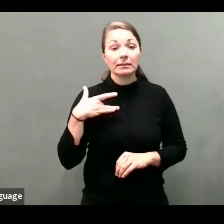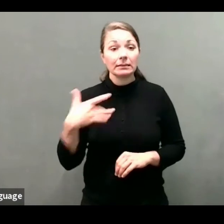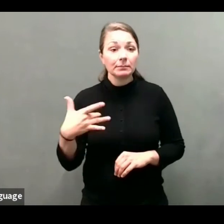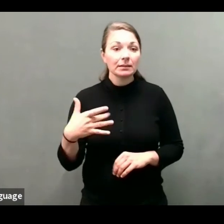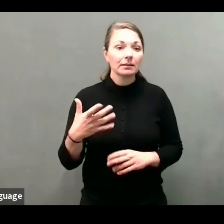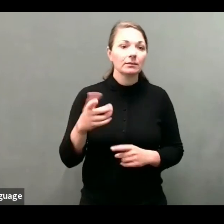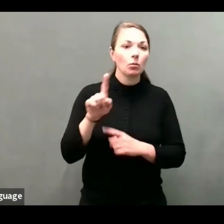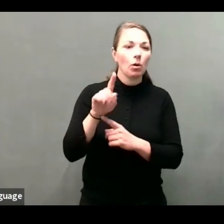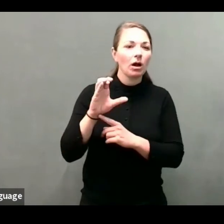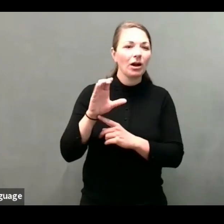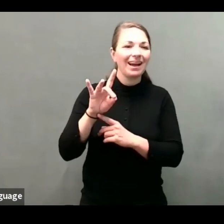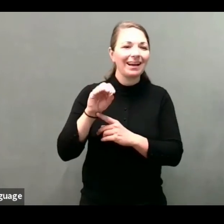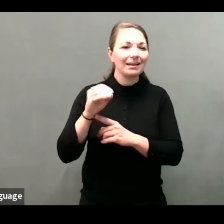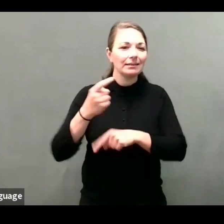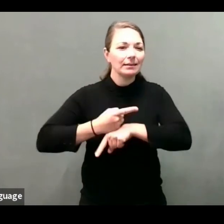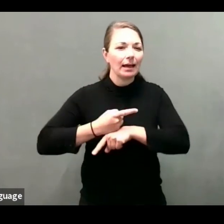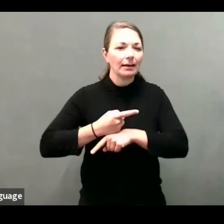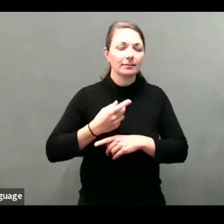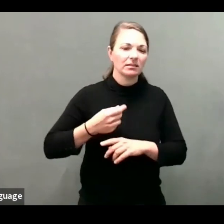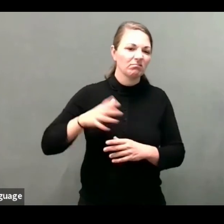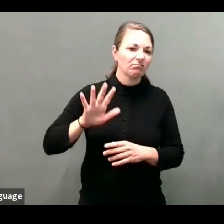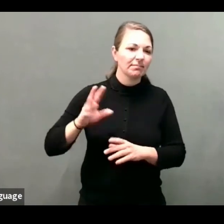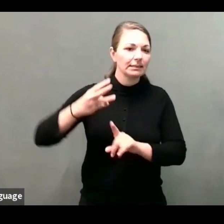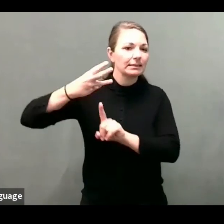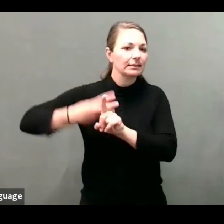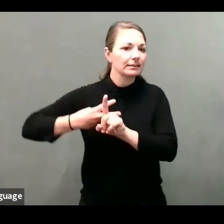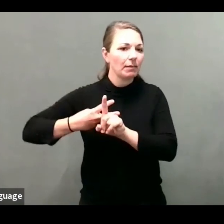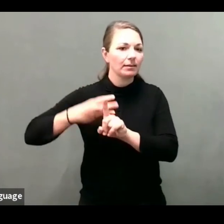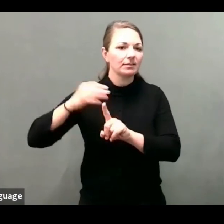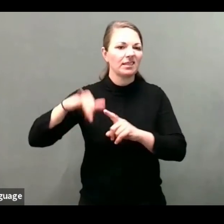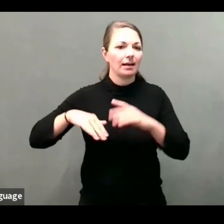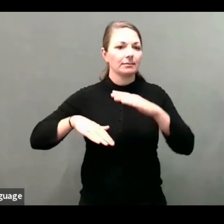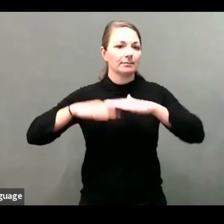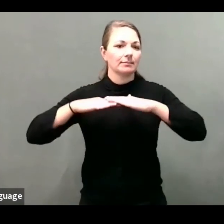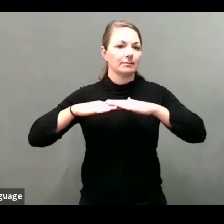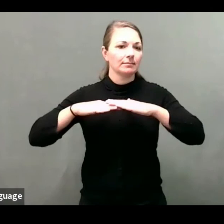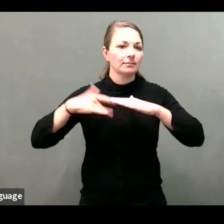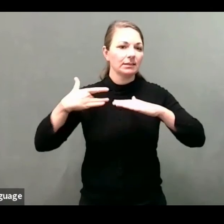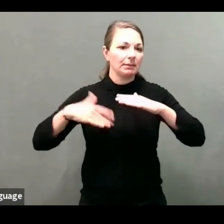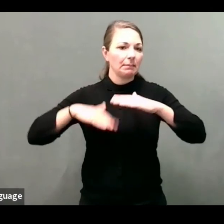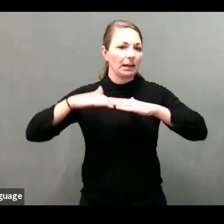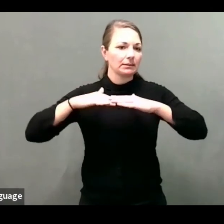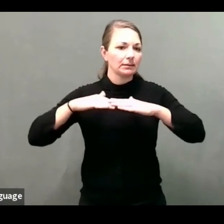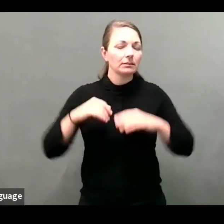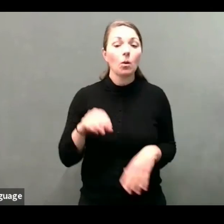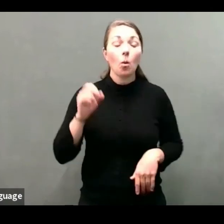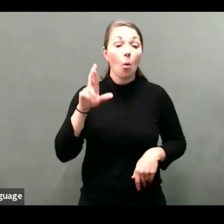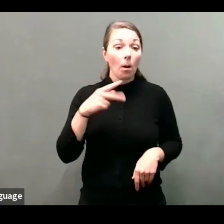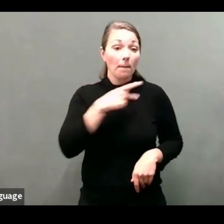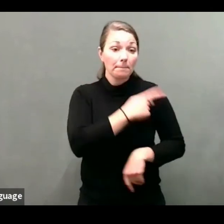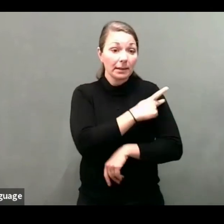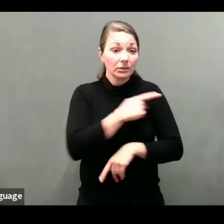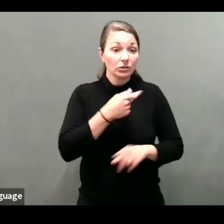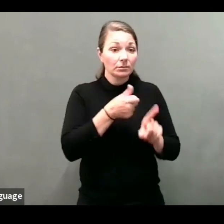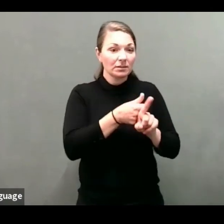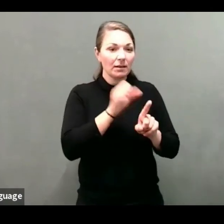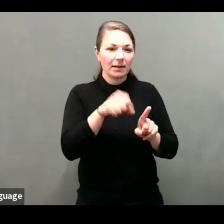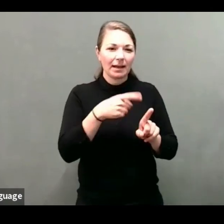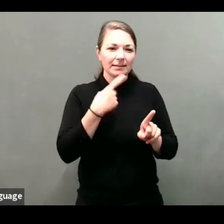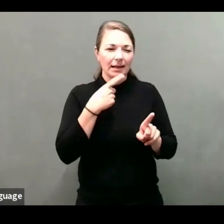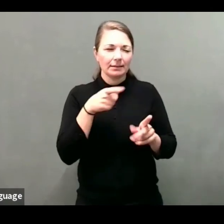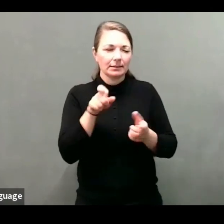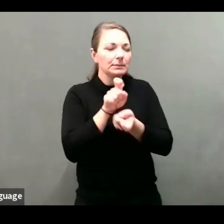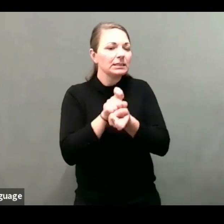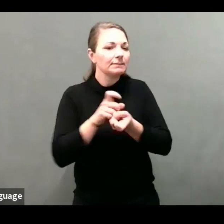Typically, it's like 180 days, like 6 months is kind of the maximum time period, or the patient can specify a different date,